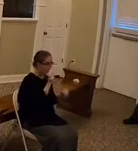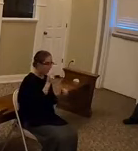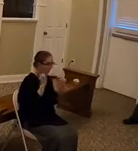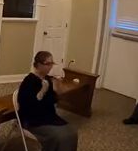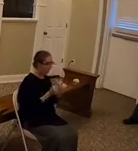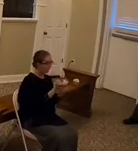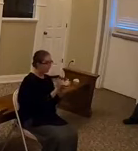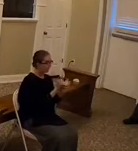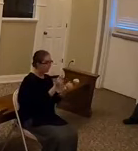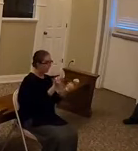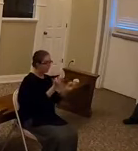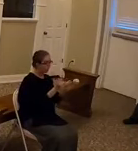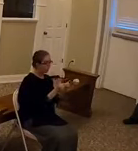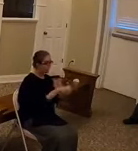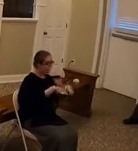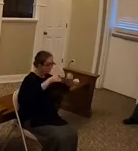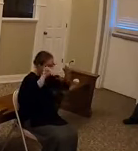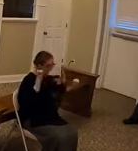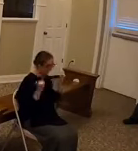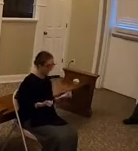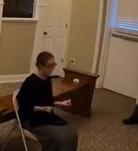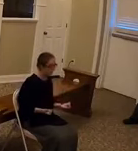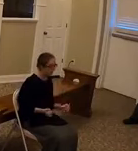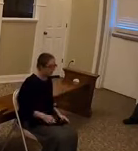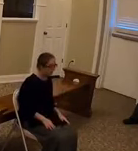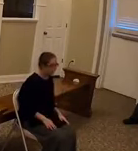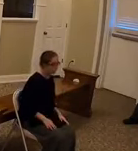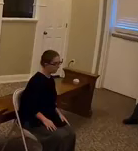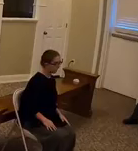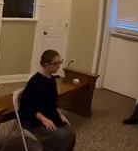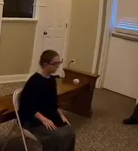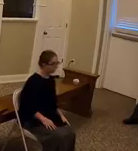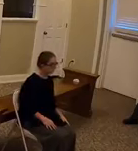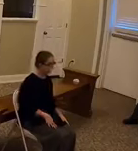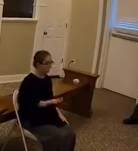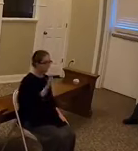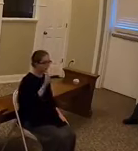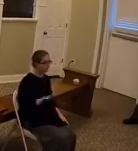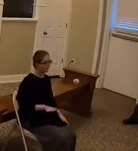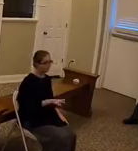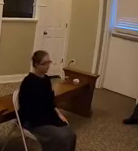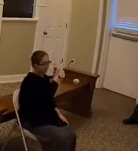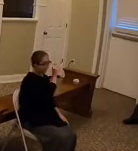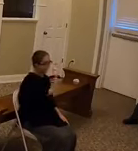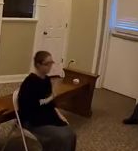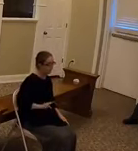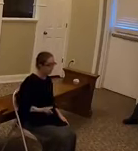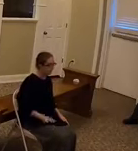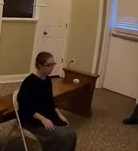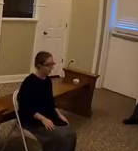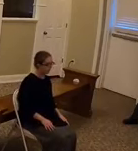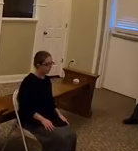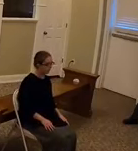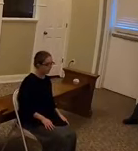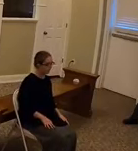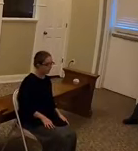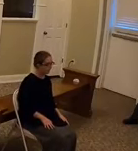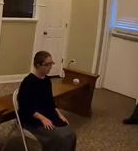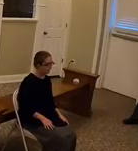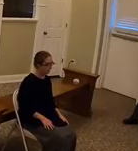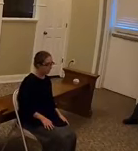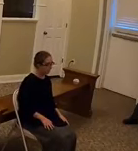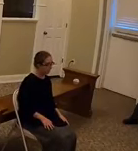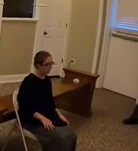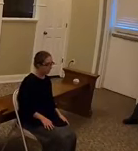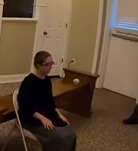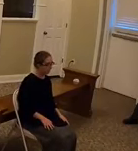have a hold of you anymore. But now, you're a child of the King. Hallelujah.